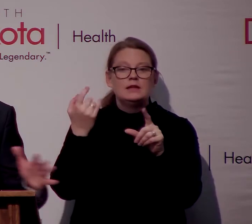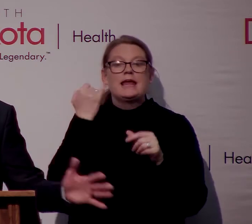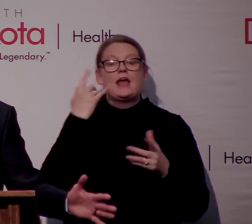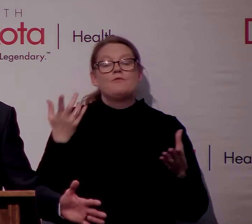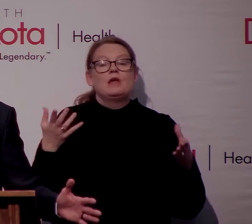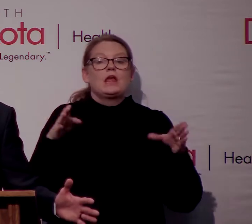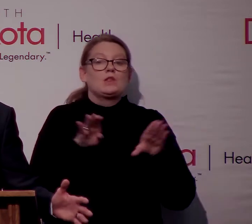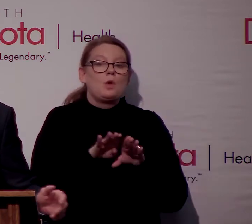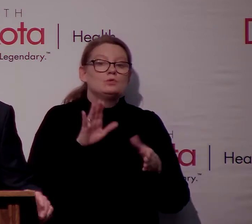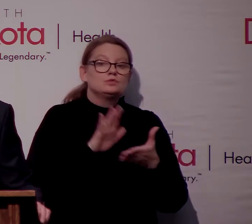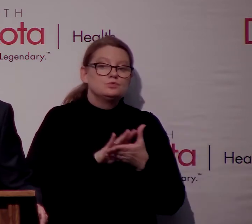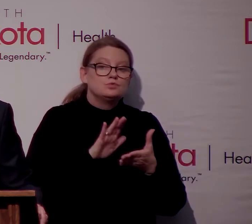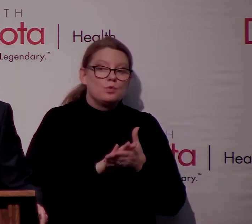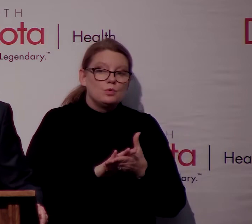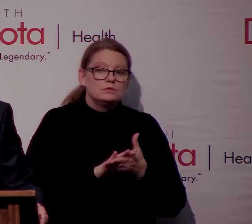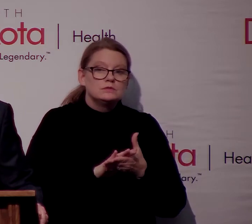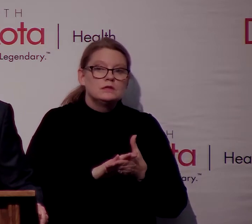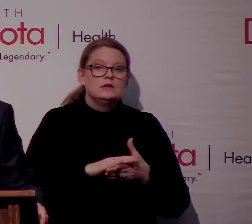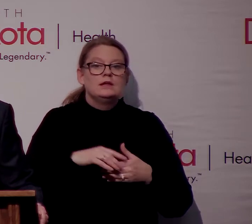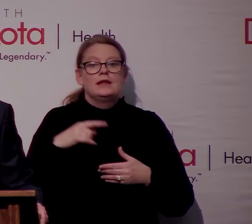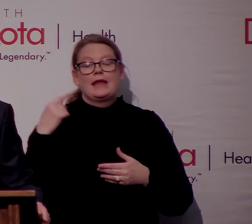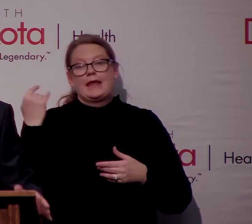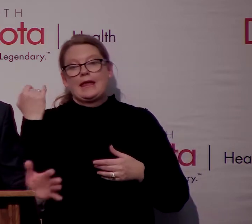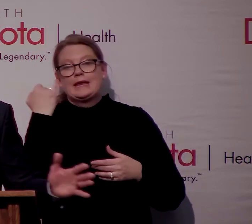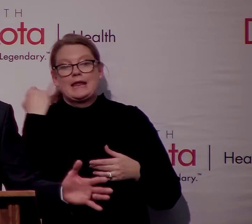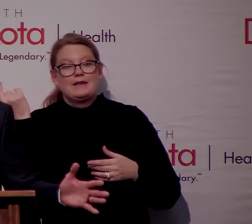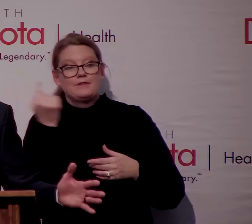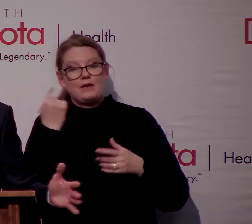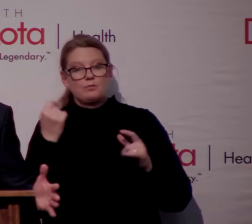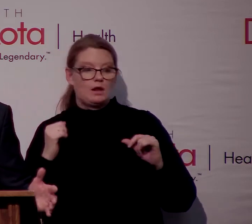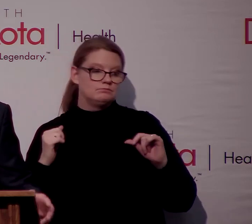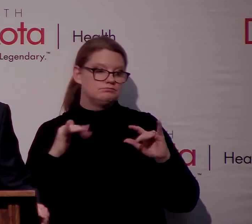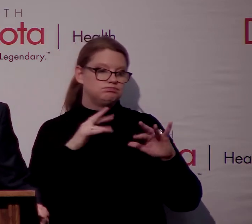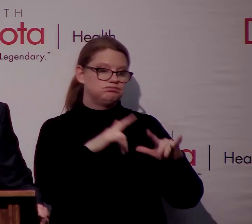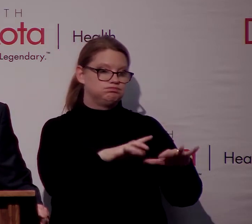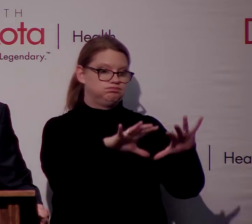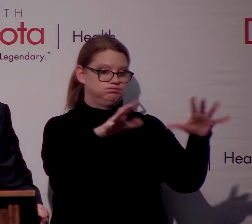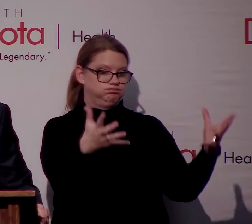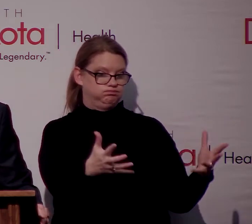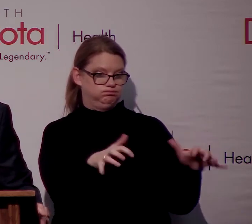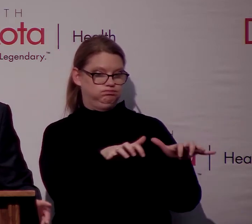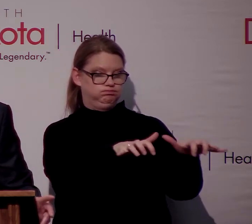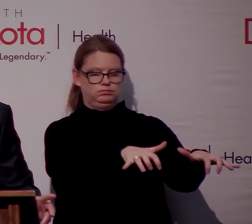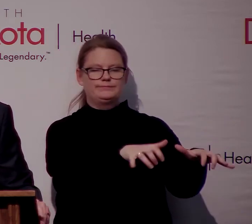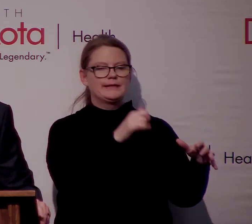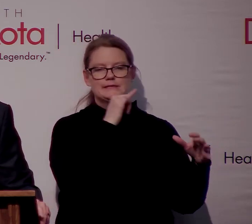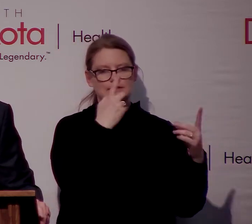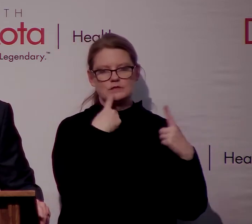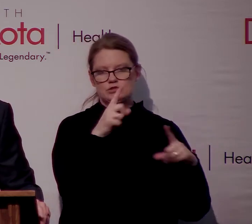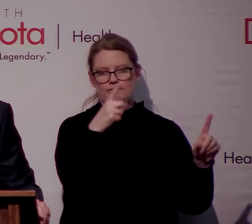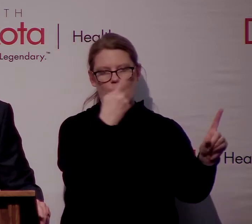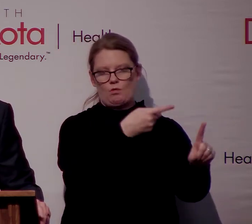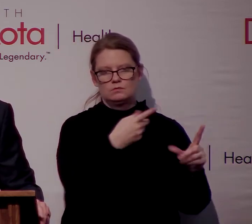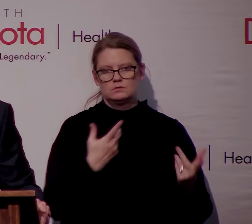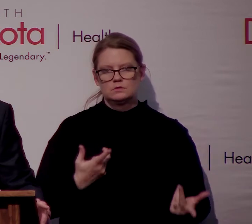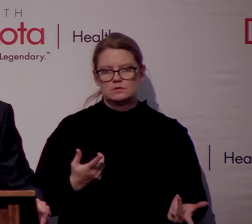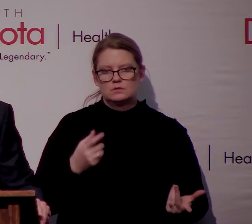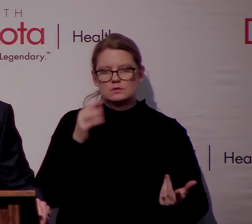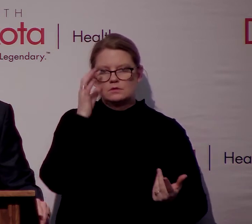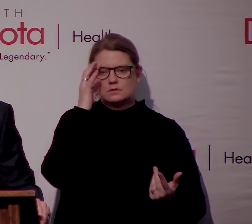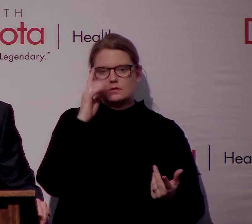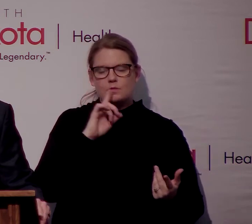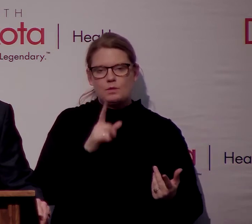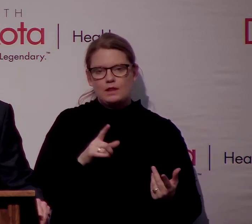and everybody congregates in large gatherings, more than 50 in other places, that doesn't achieve our goals. So in the end of the day, government